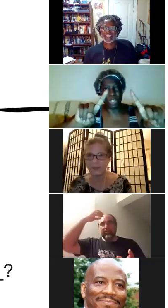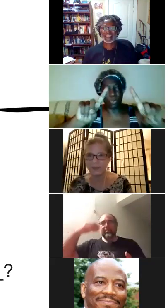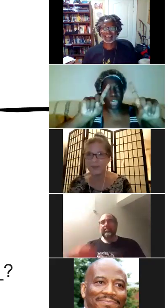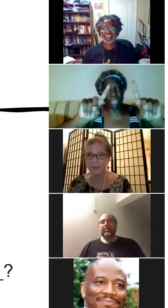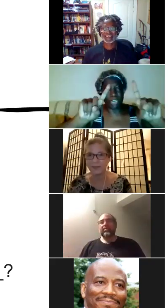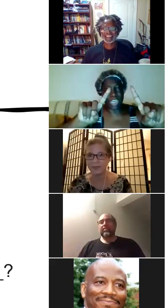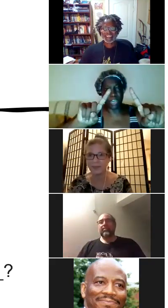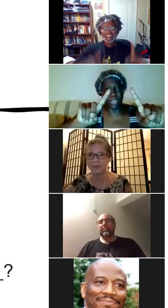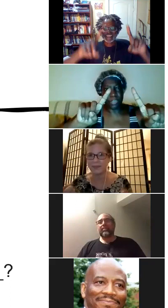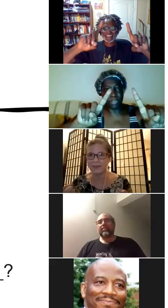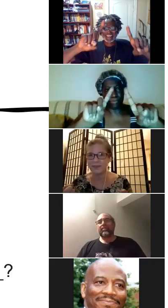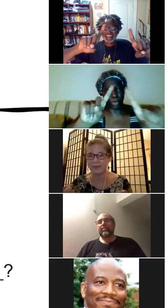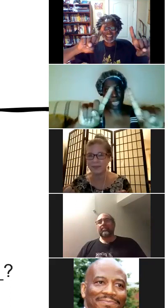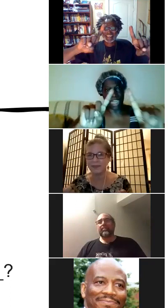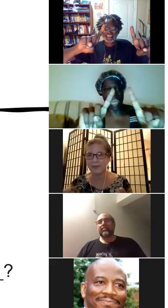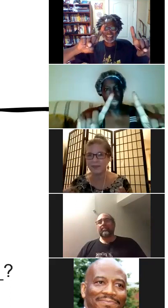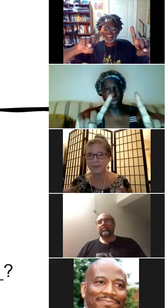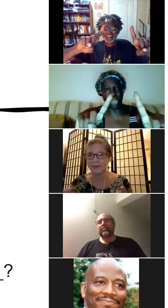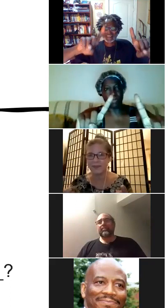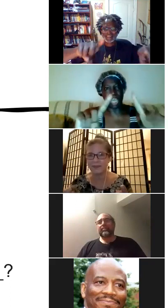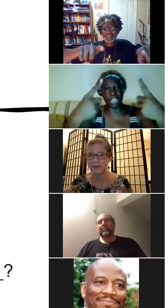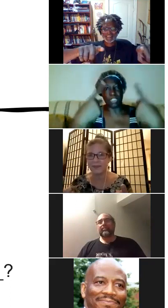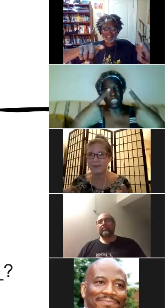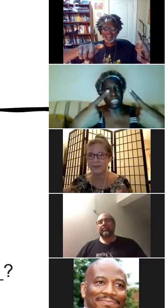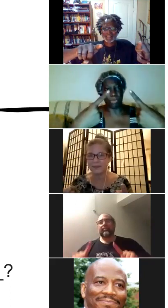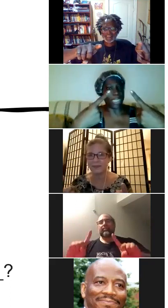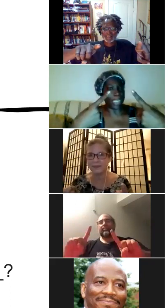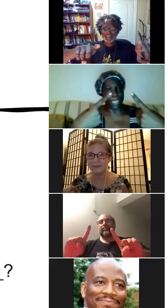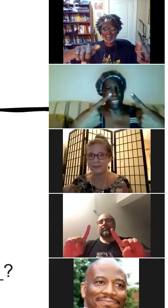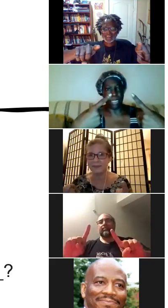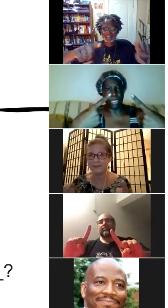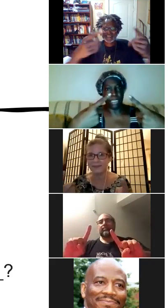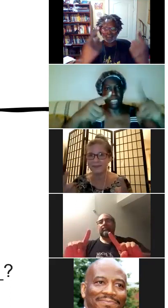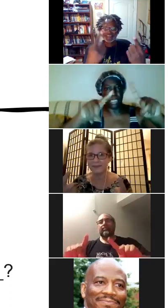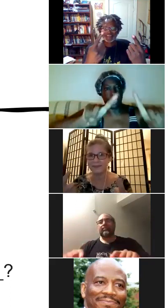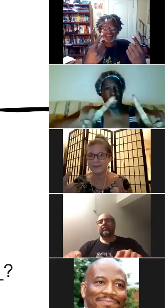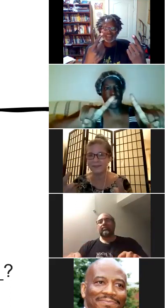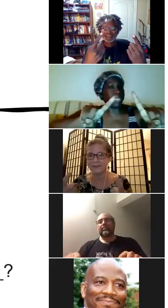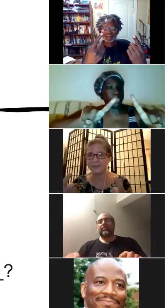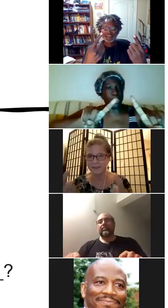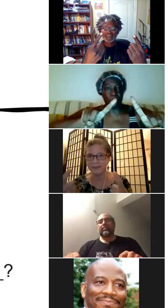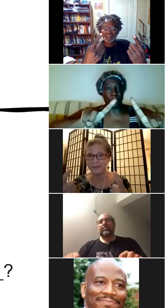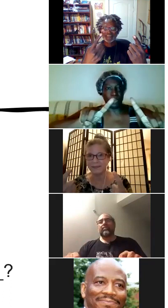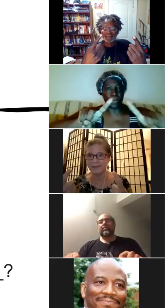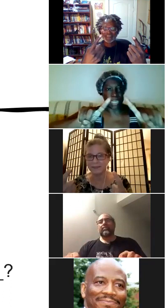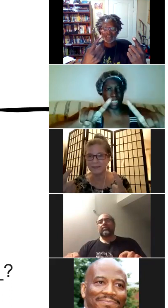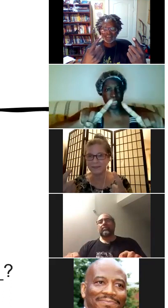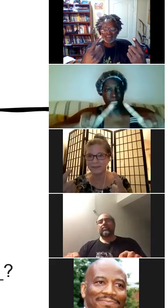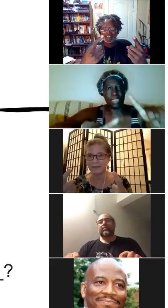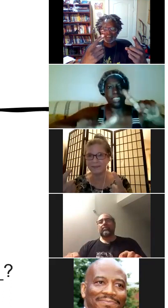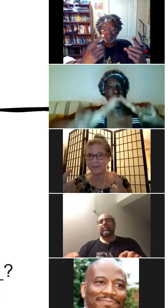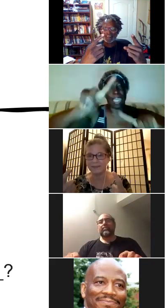Both of your one finger pointing outward. I've also seen it pointing in. I think they're both